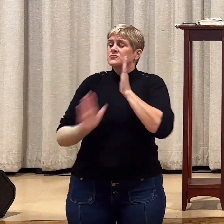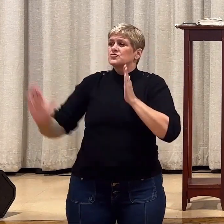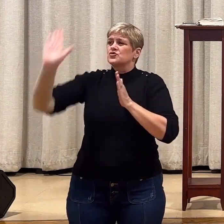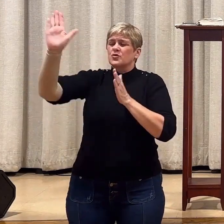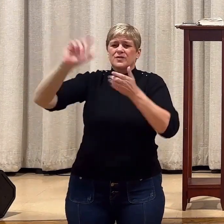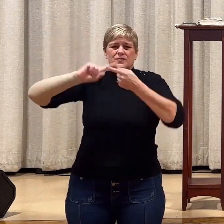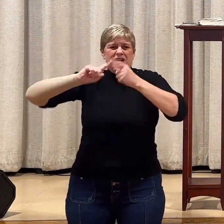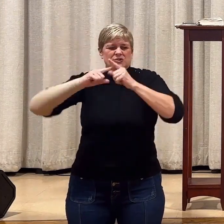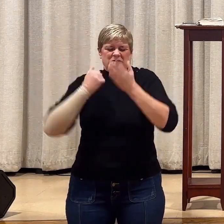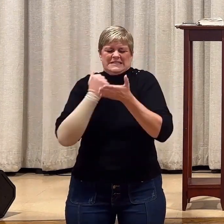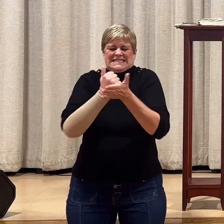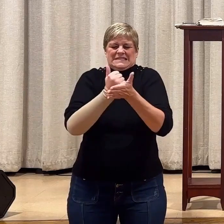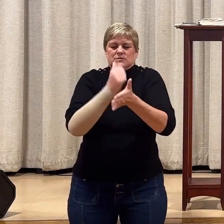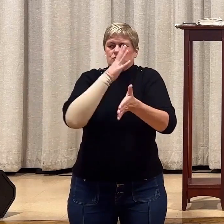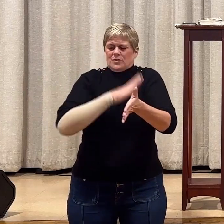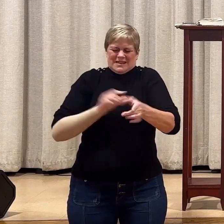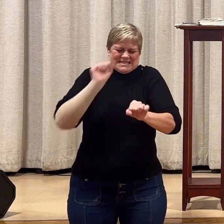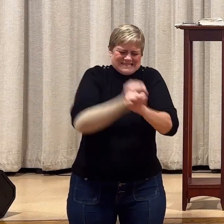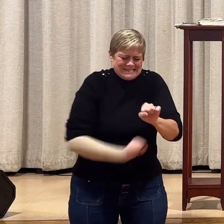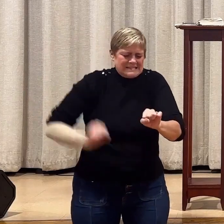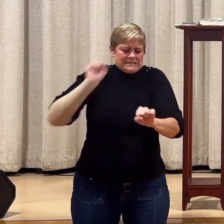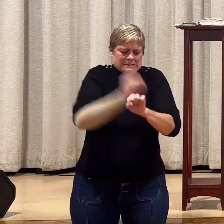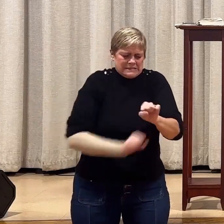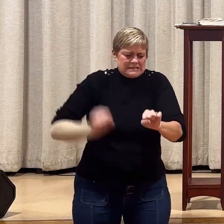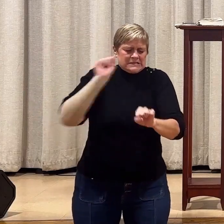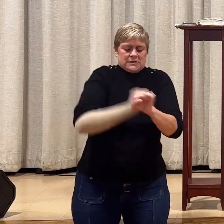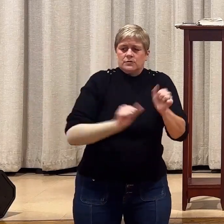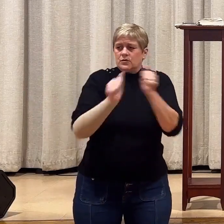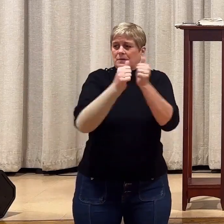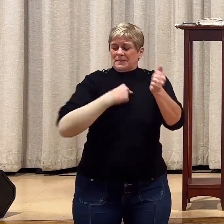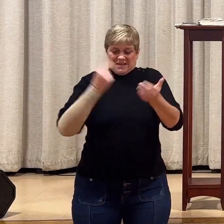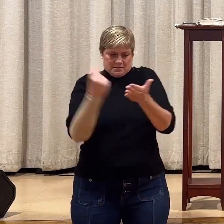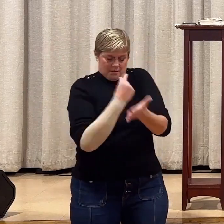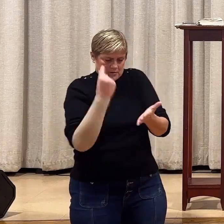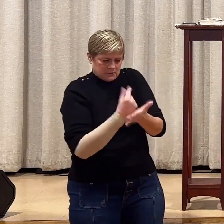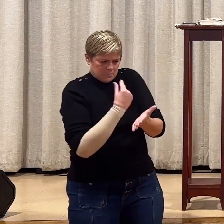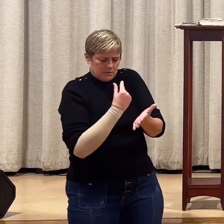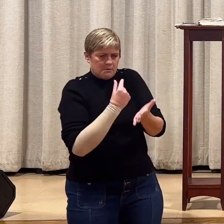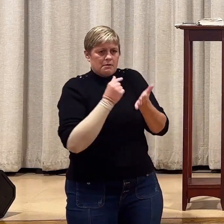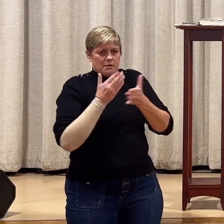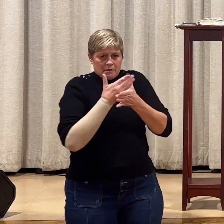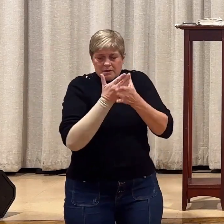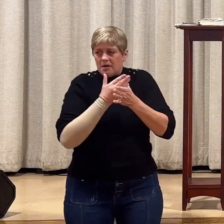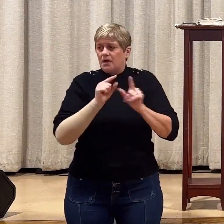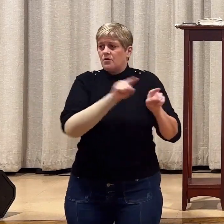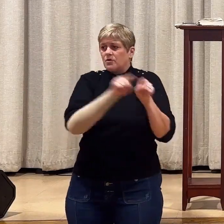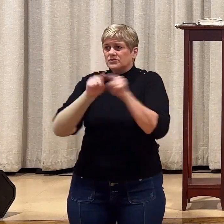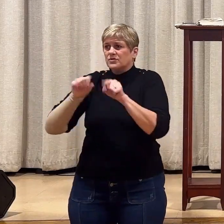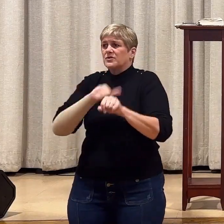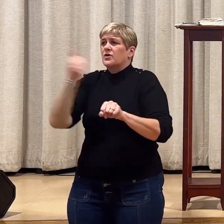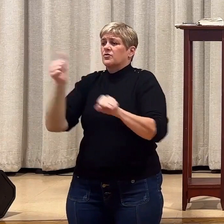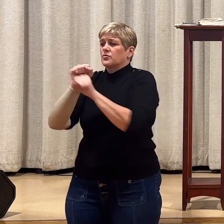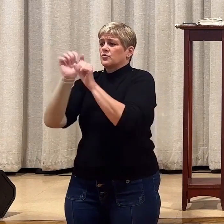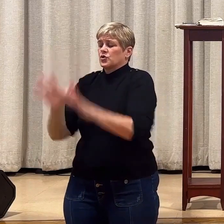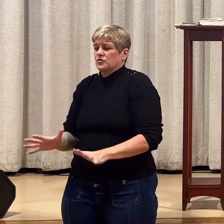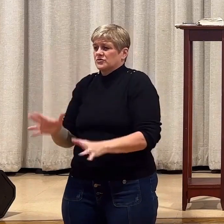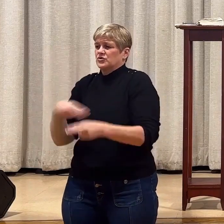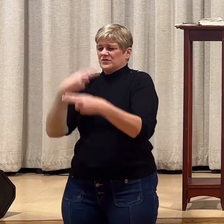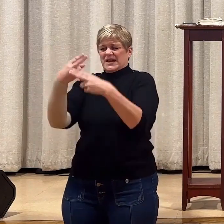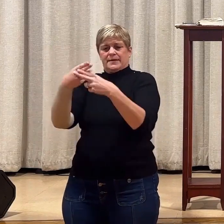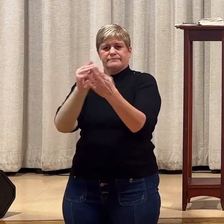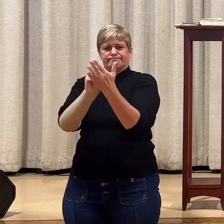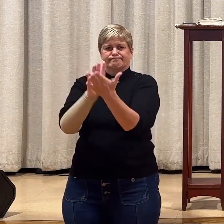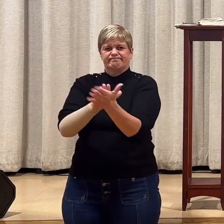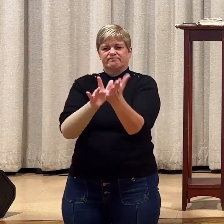these women who have labored by my side in the gospel, along with Clement and the rest of the fellow workers whose names are in the book of